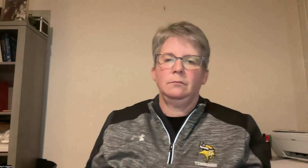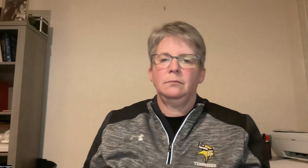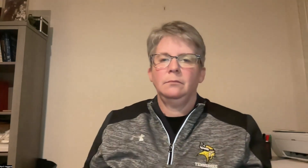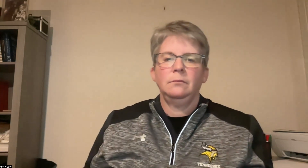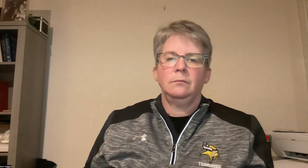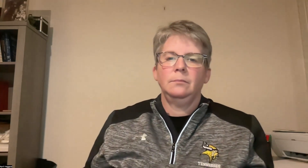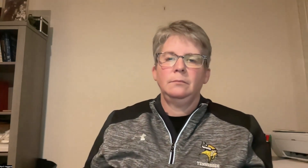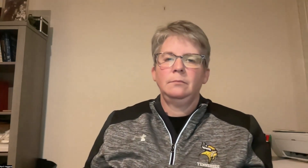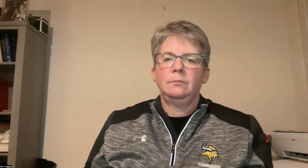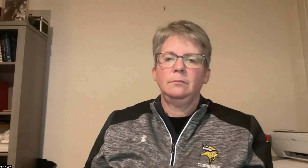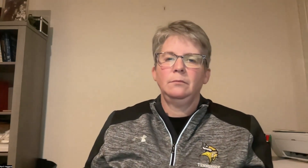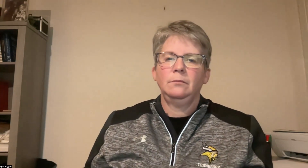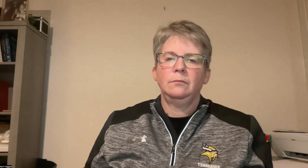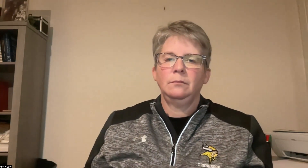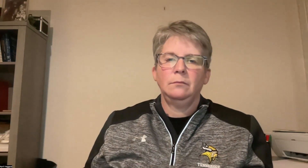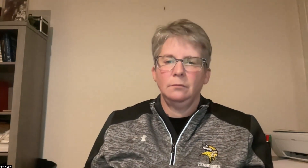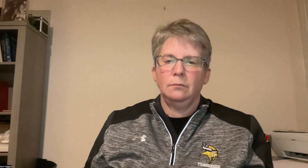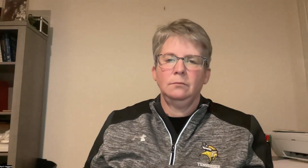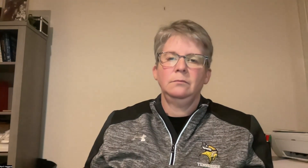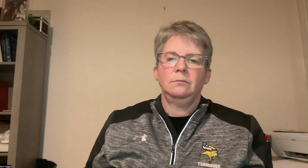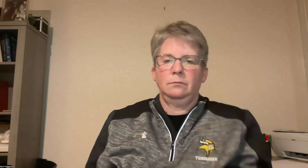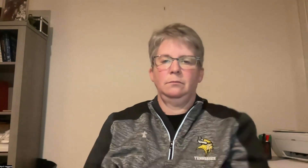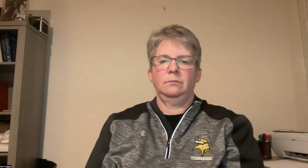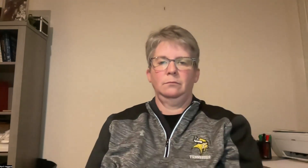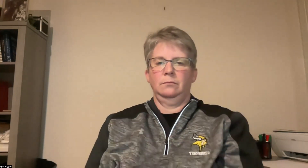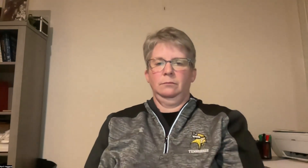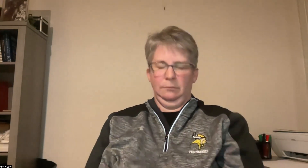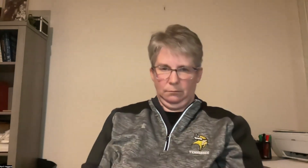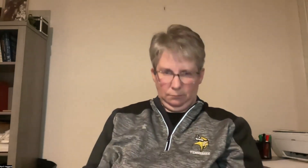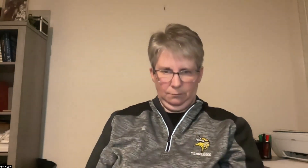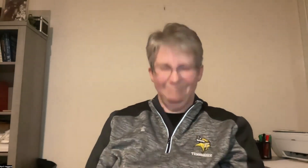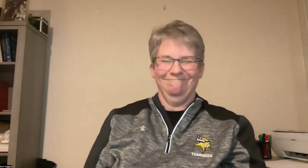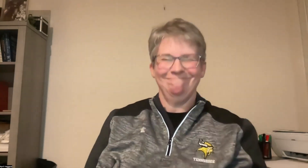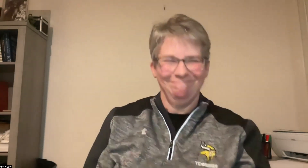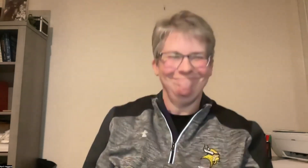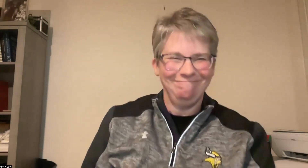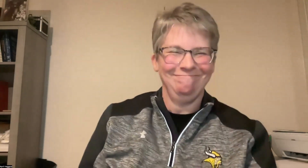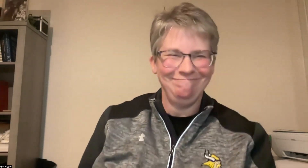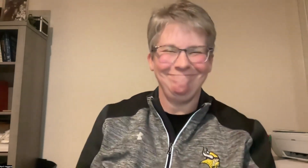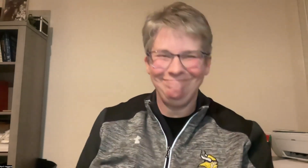And I'm hoping that we will have a better look to our website.